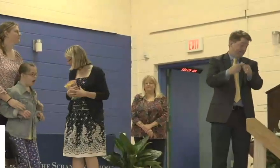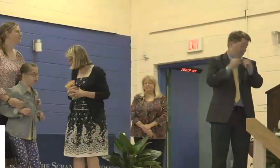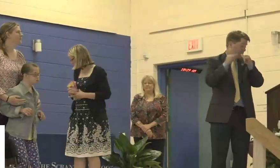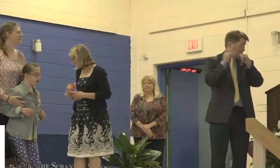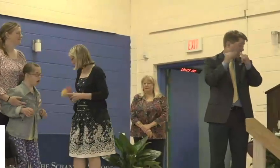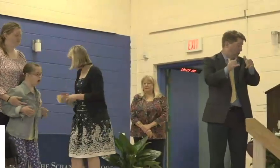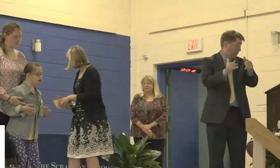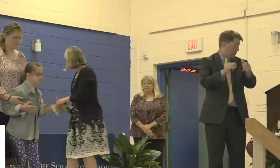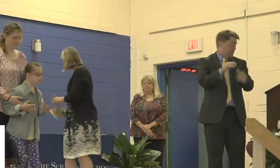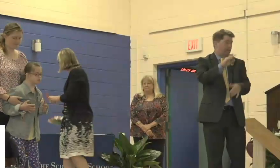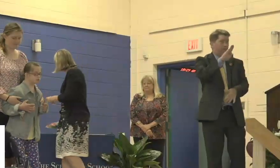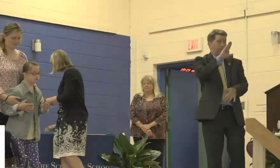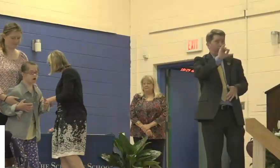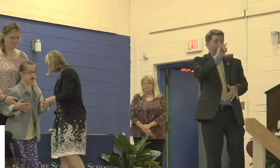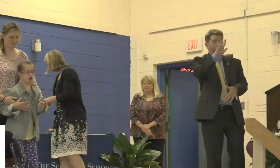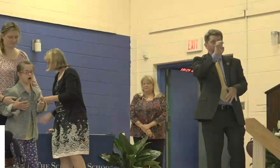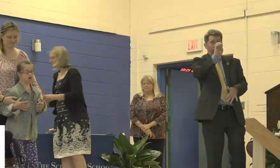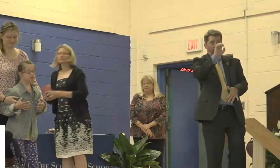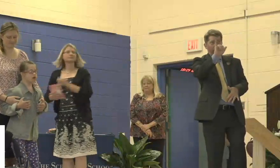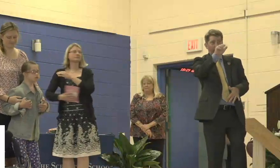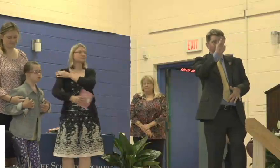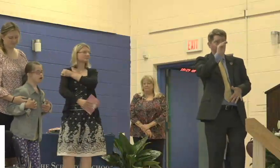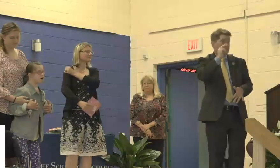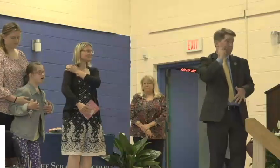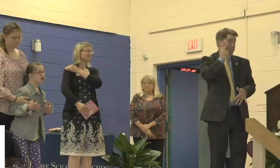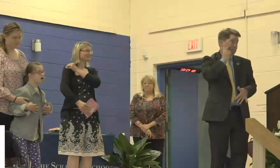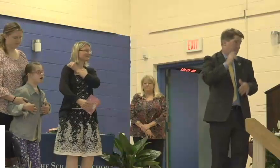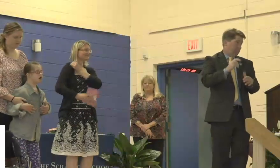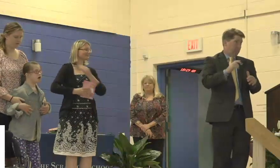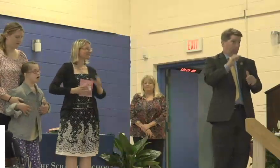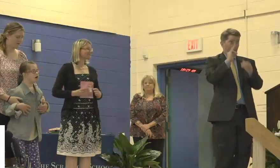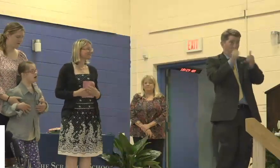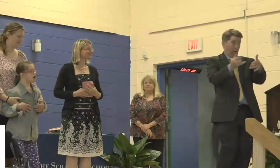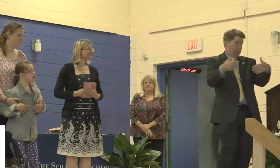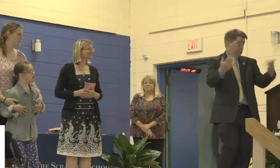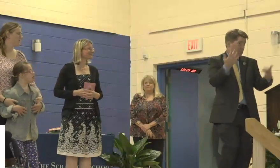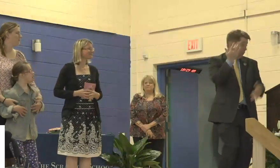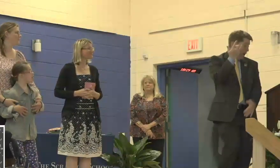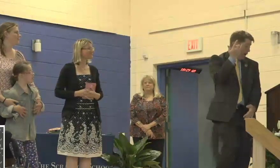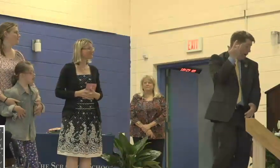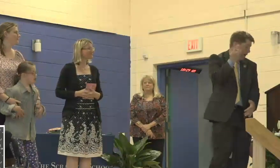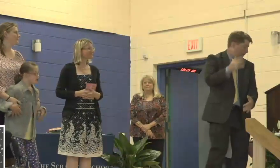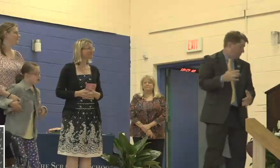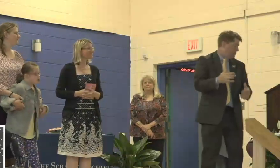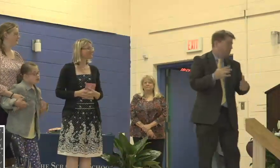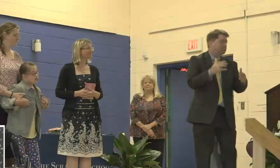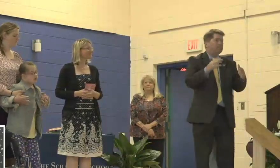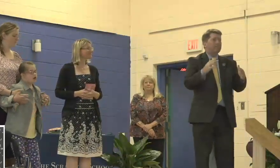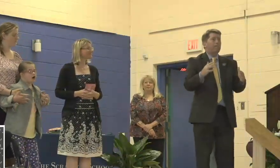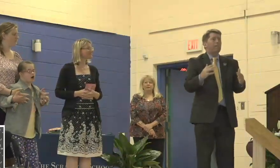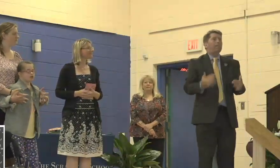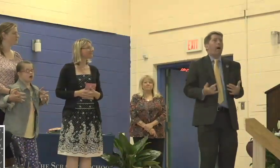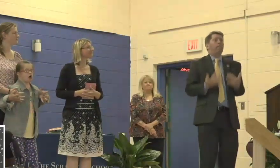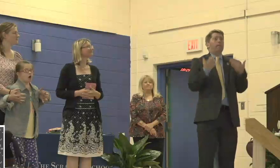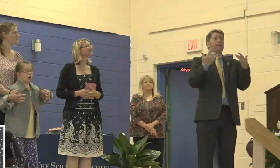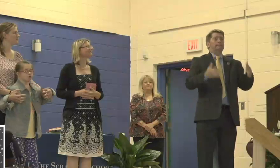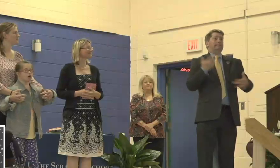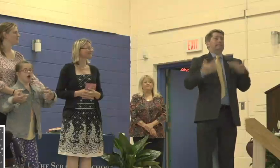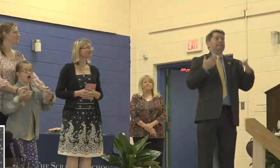So the first award is the Bubblegum Award. And this goes to the student who's the